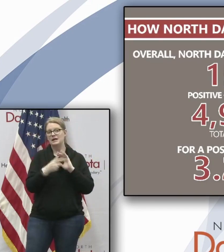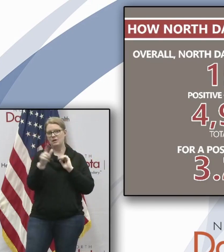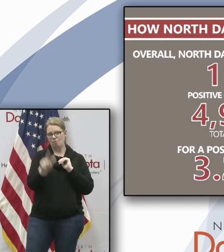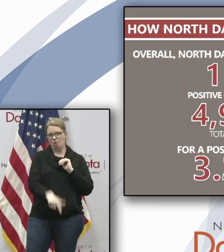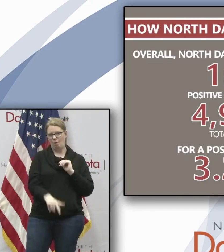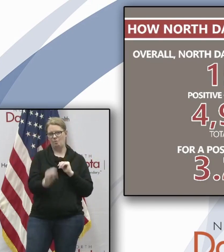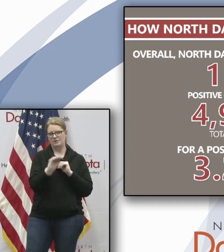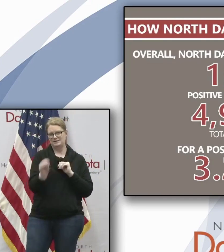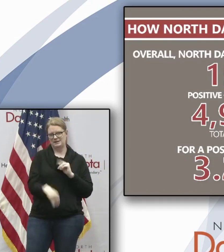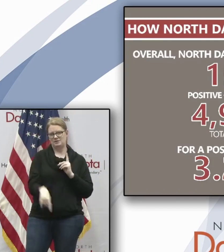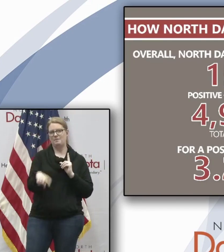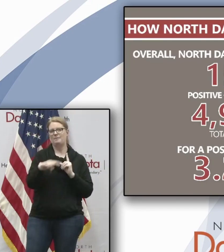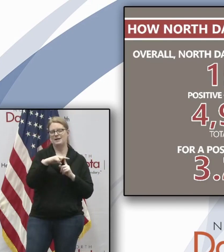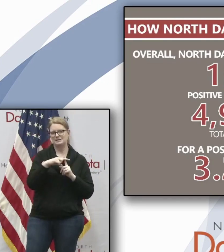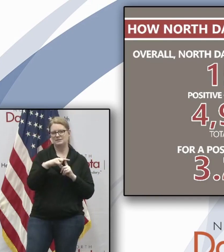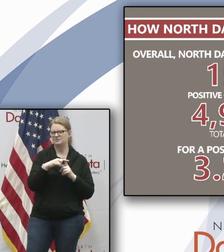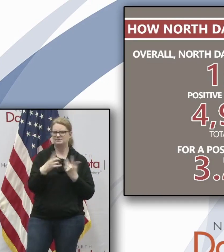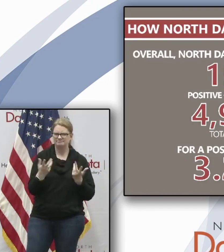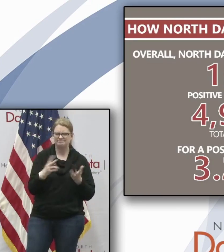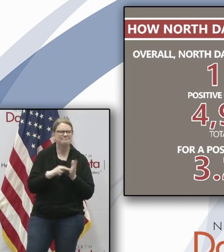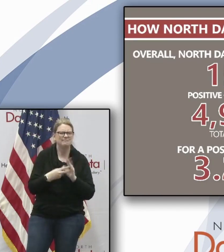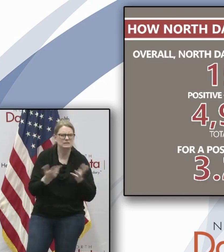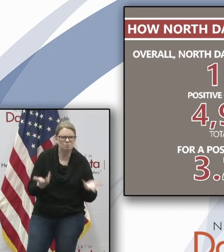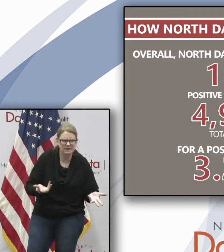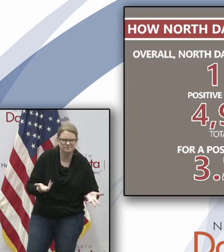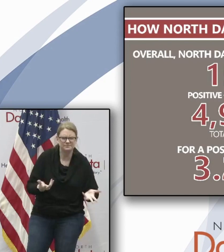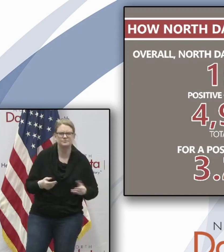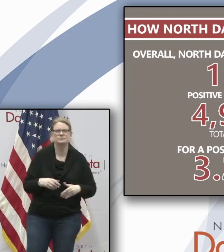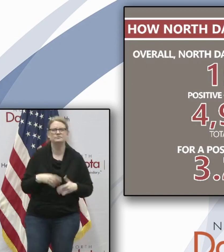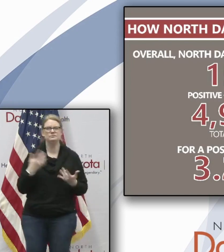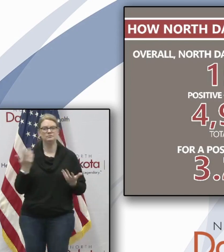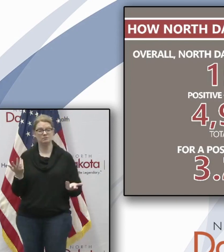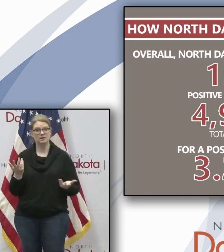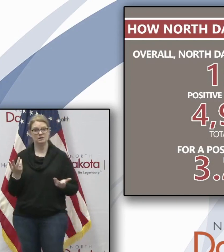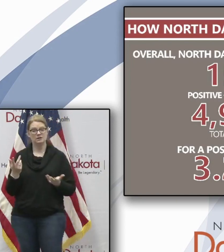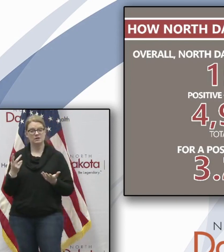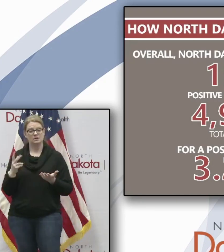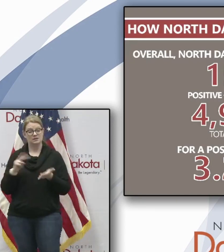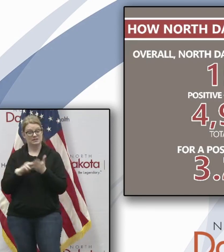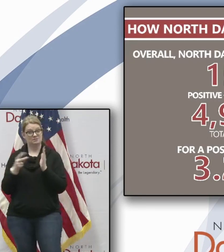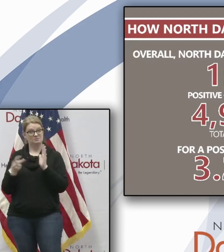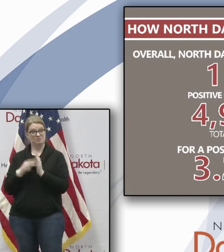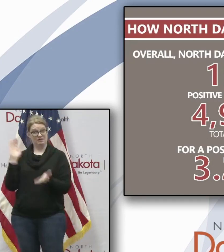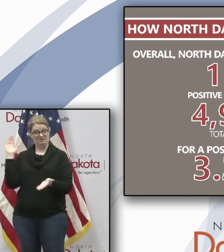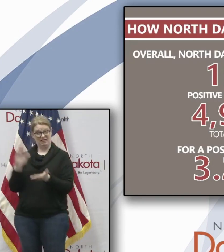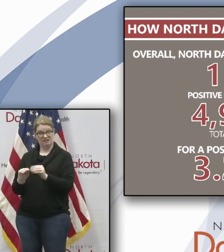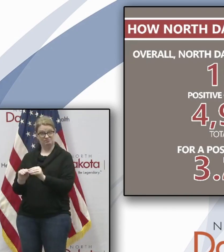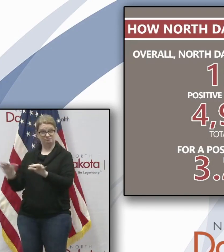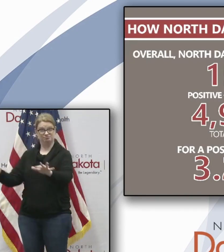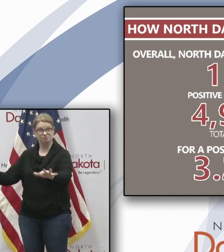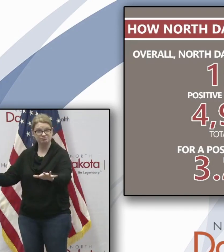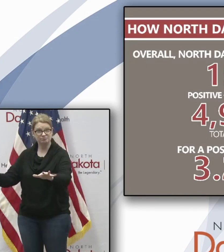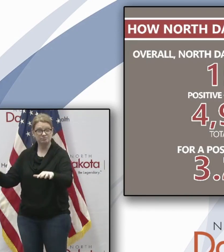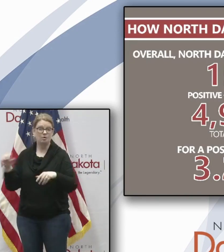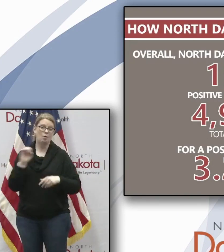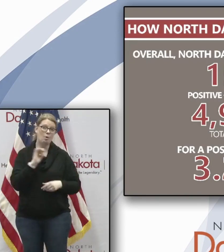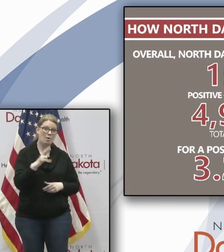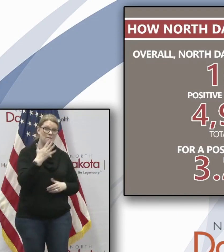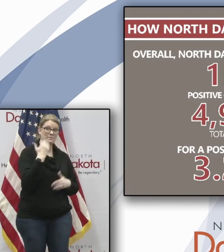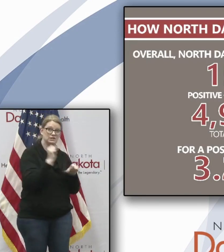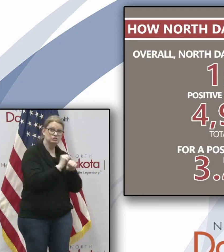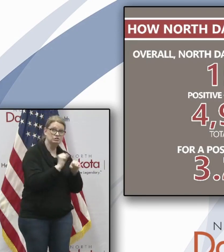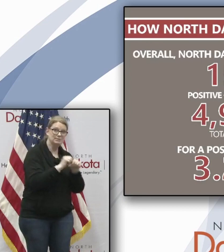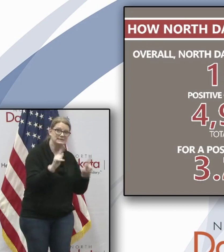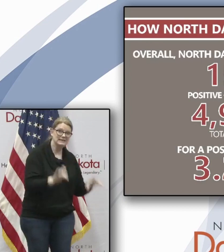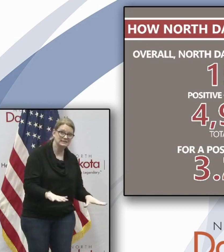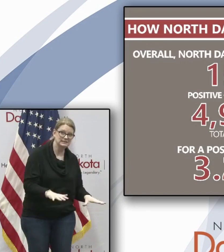of positives relative to tests. What does that mean? Does it necessarily mean that we've got less of a spread, or does it mean we're doing a better job of testing? Part